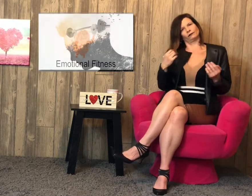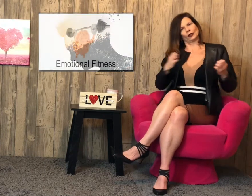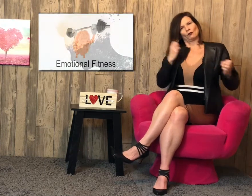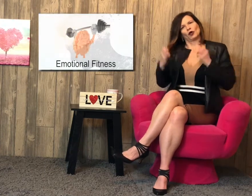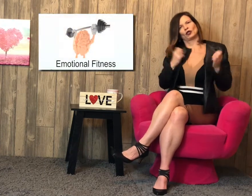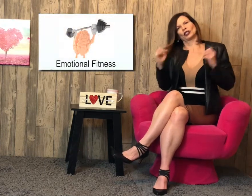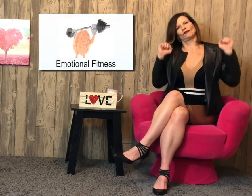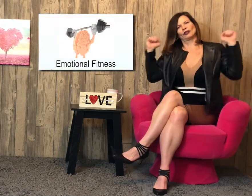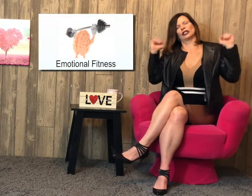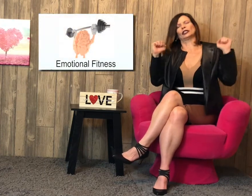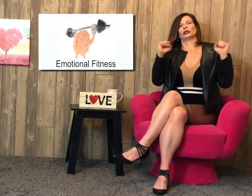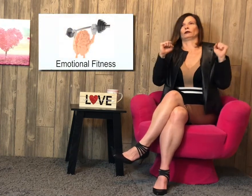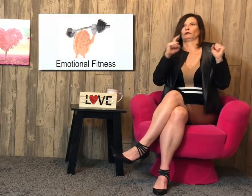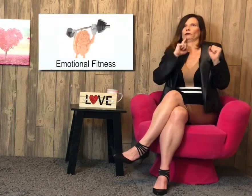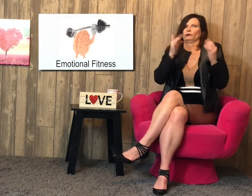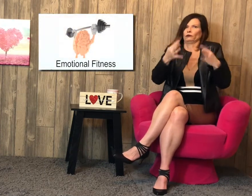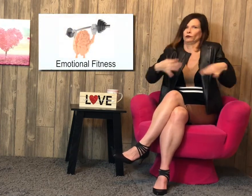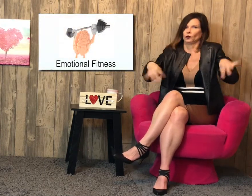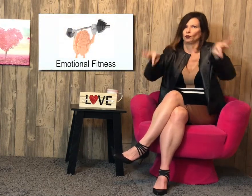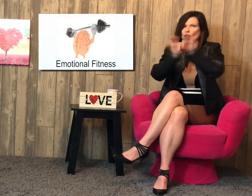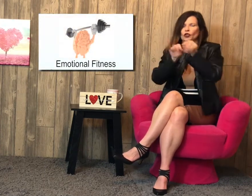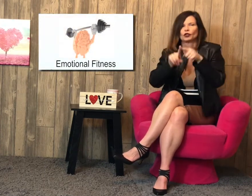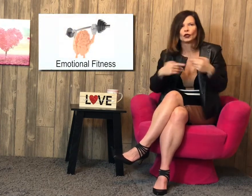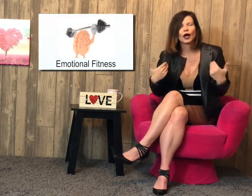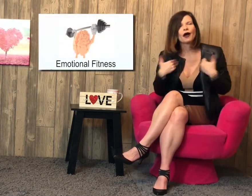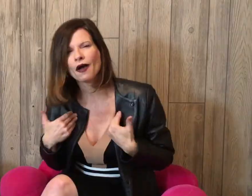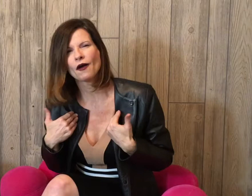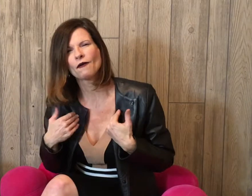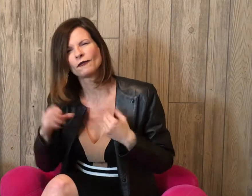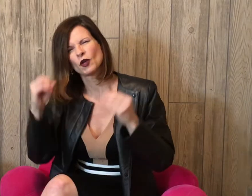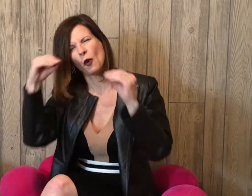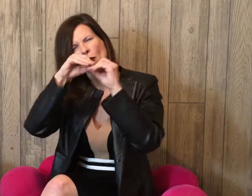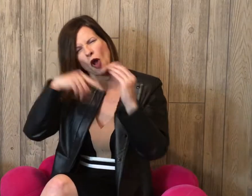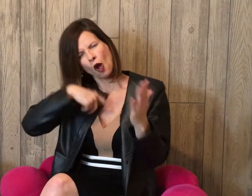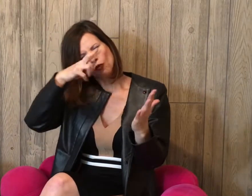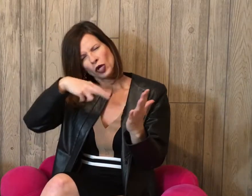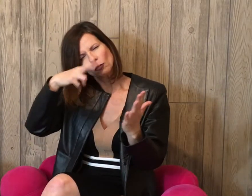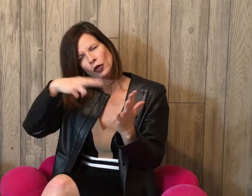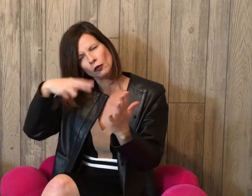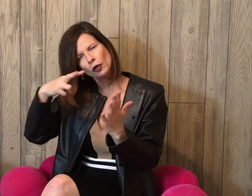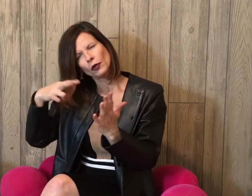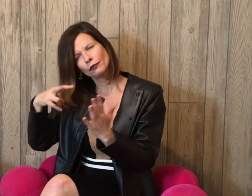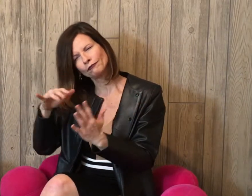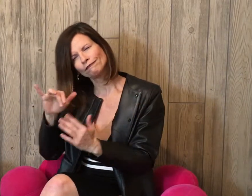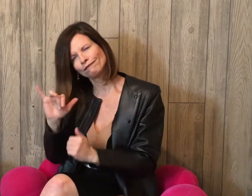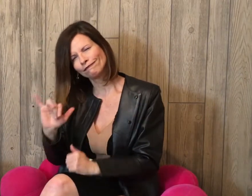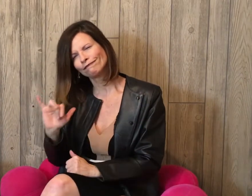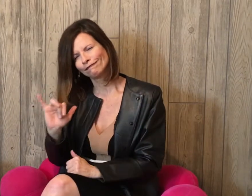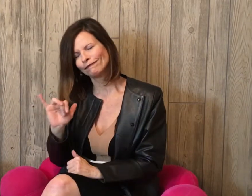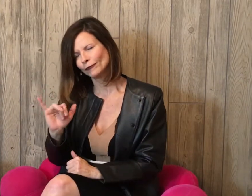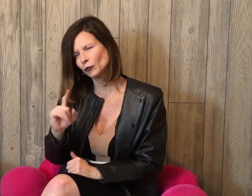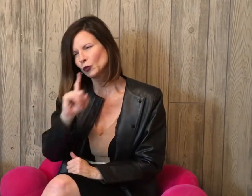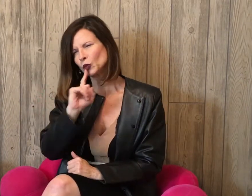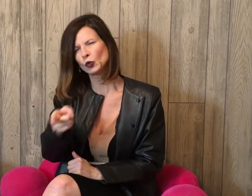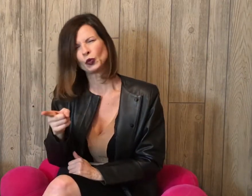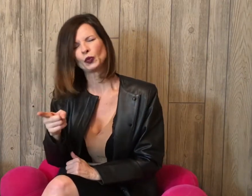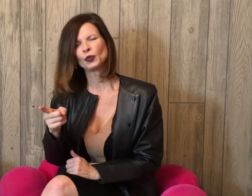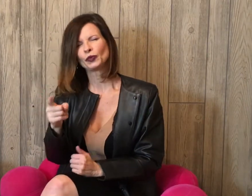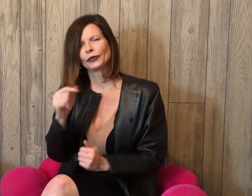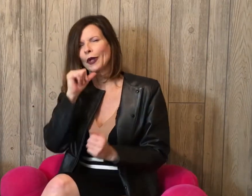like emotional fitness is crucial to maintain. The more I kept reading about emotional fitness, the more I